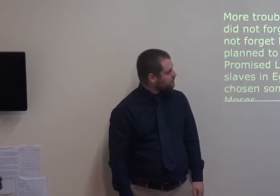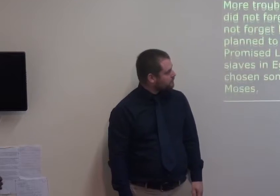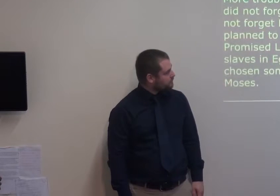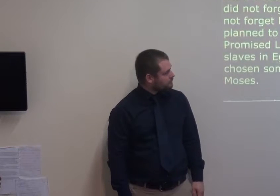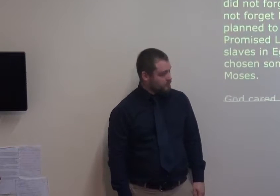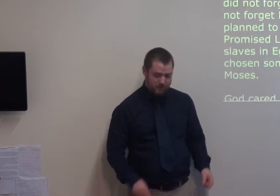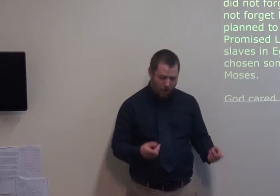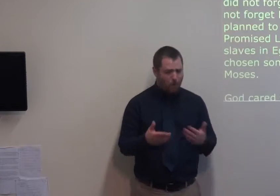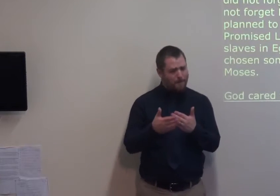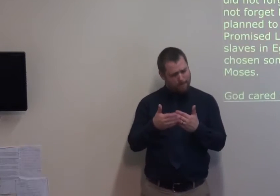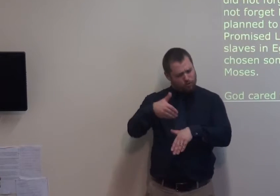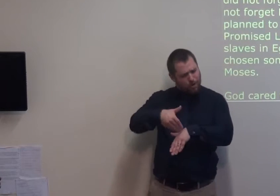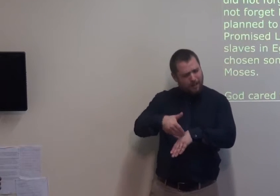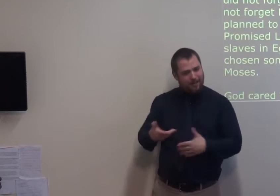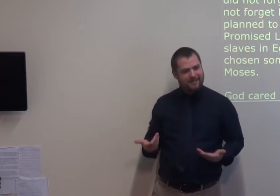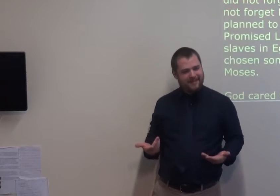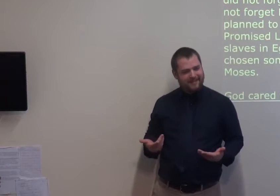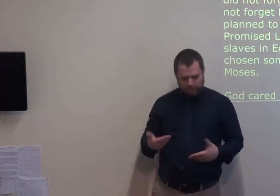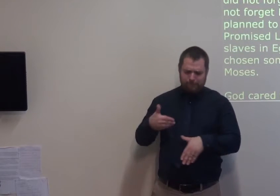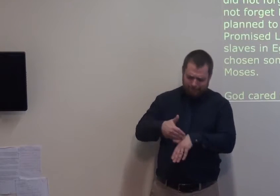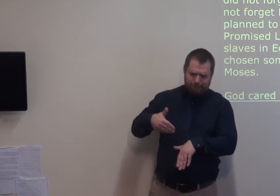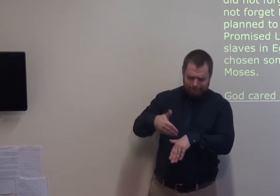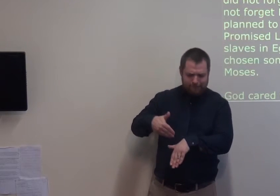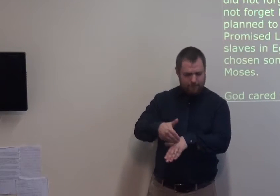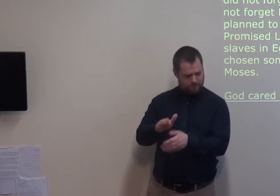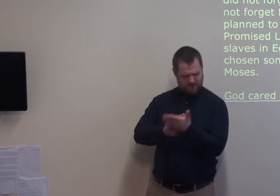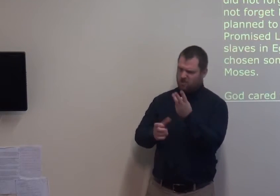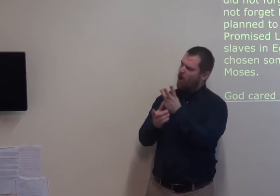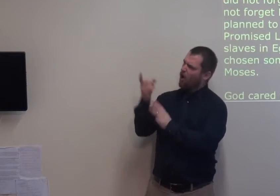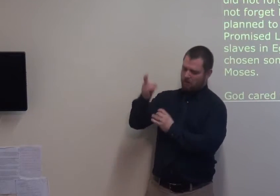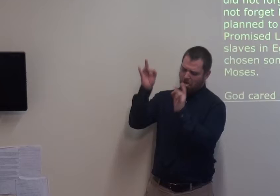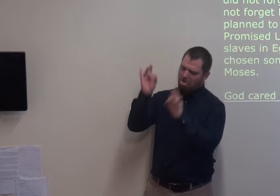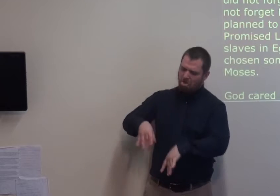More trouble happened, but God did not forget his people.